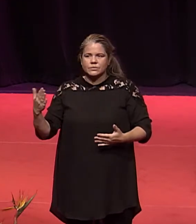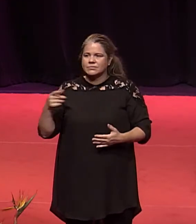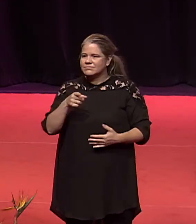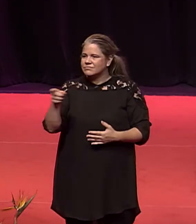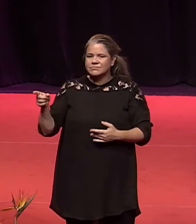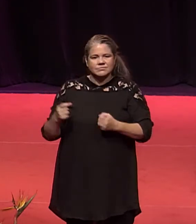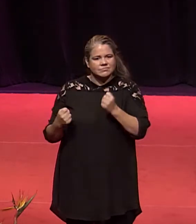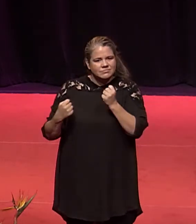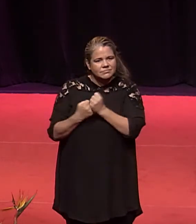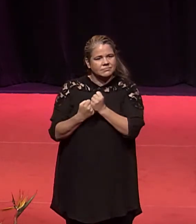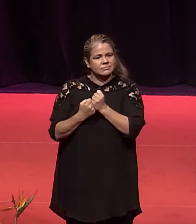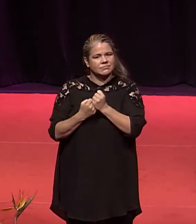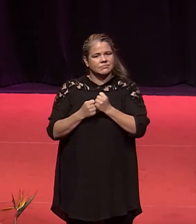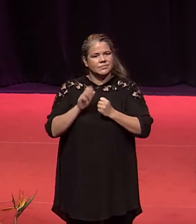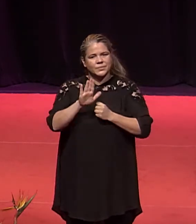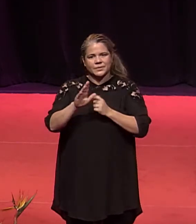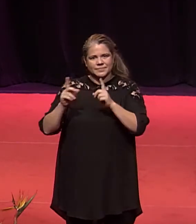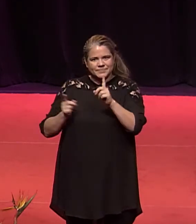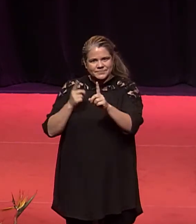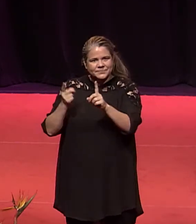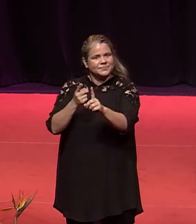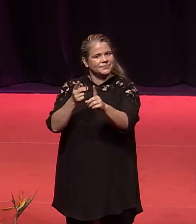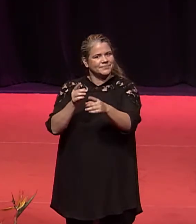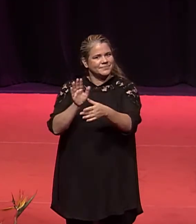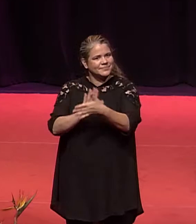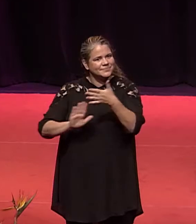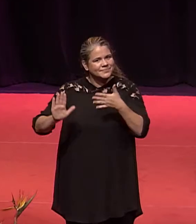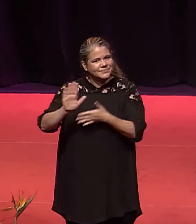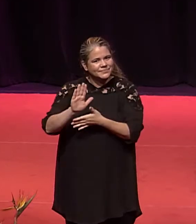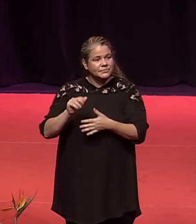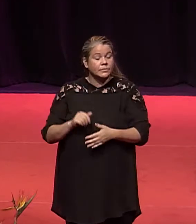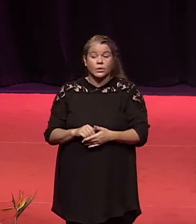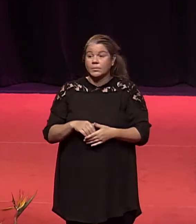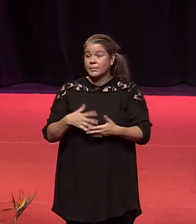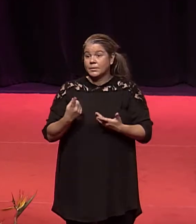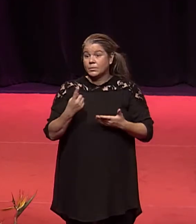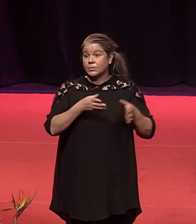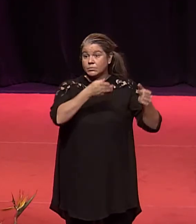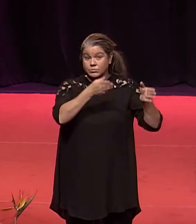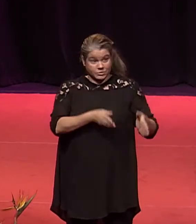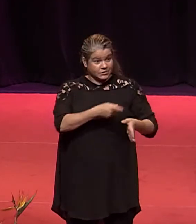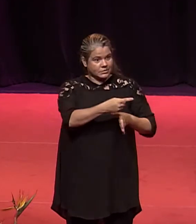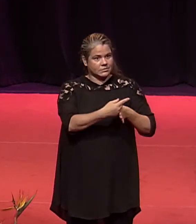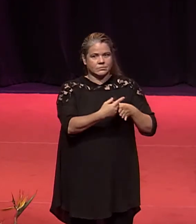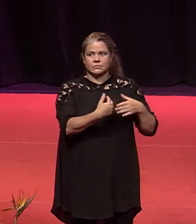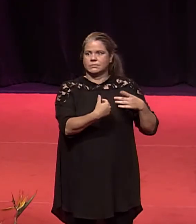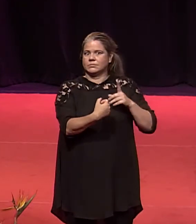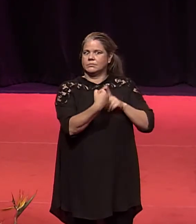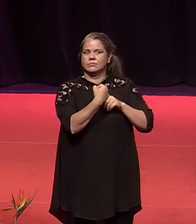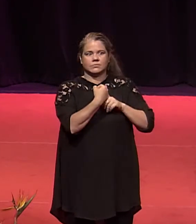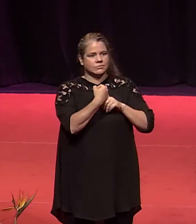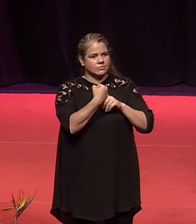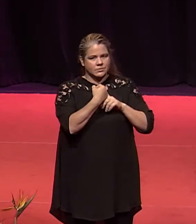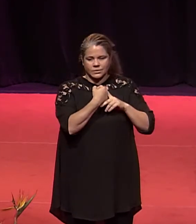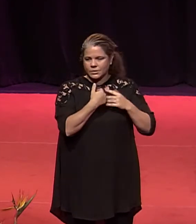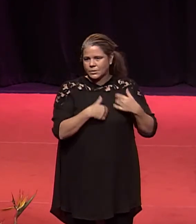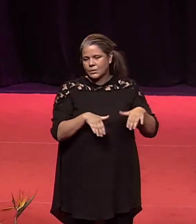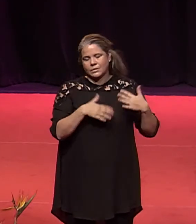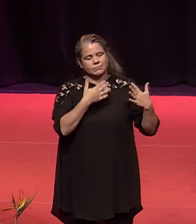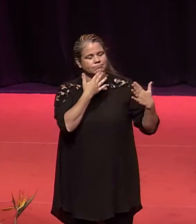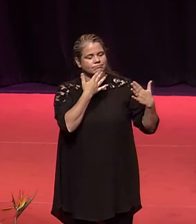education, or by thanking the one person who made the biggest difference to you in your time here at Mohawk